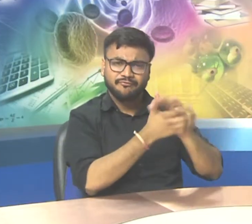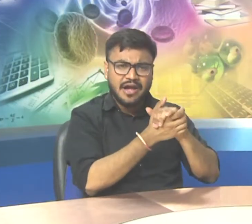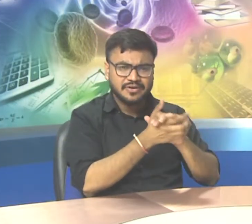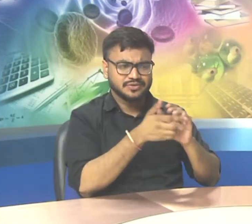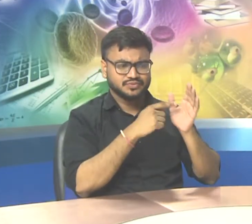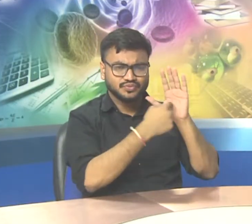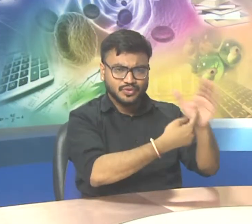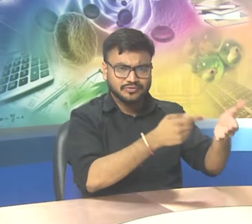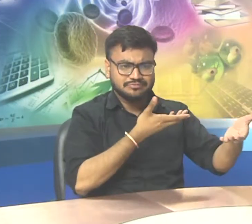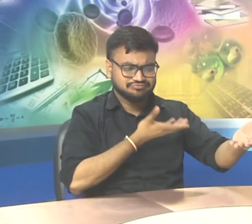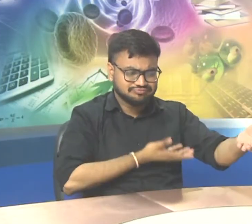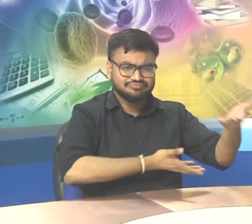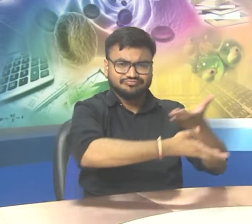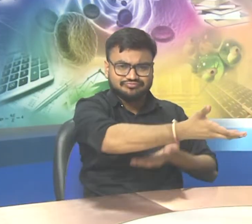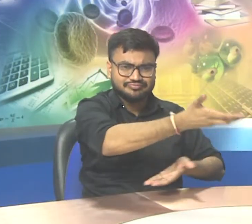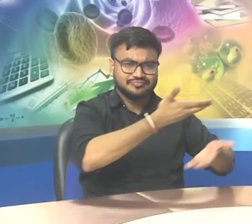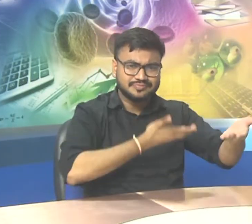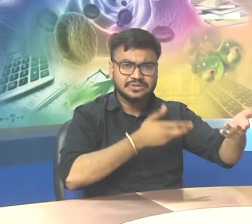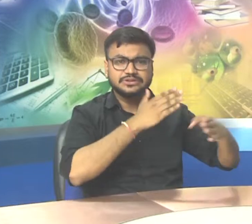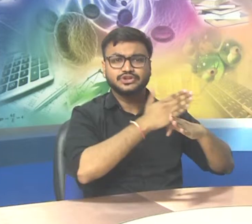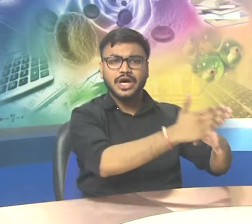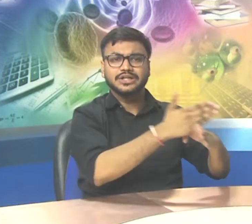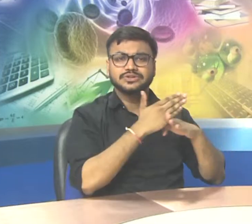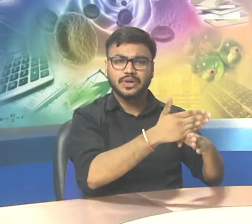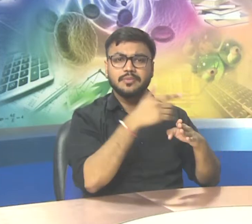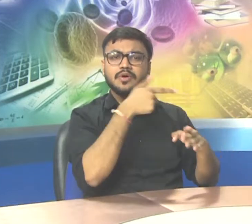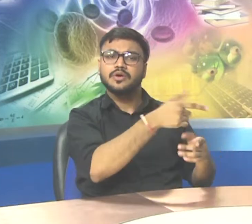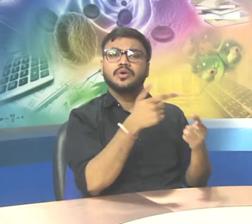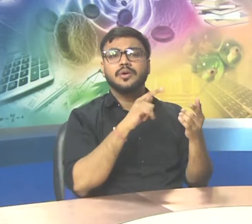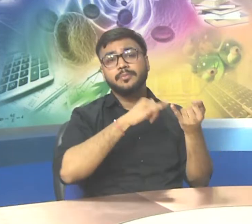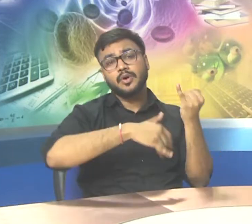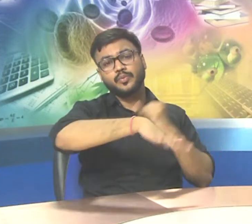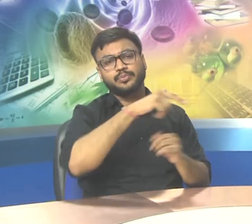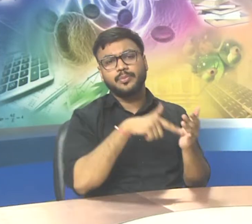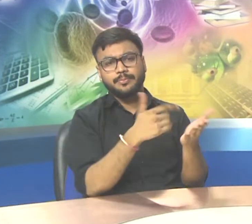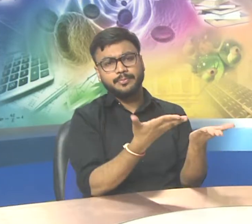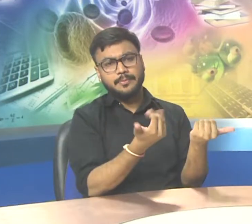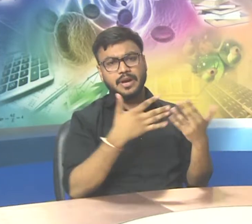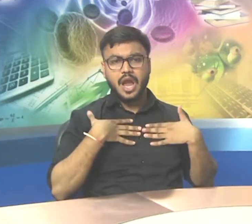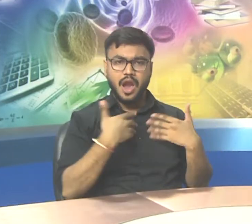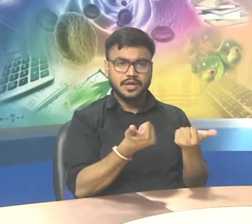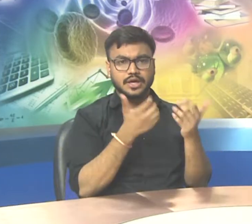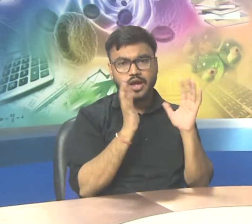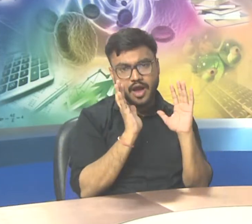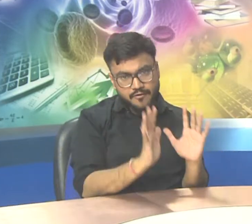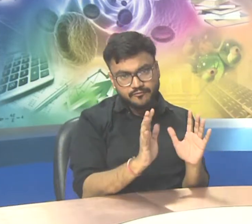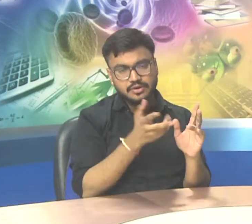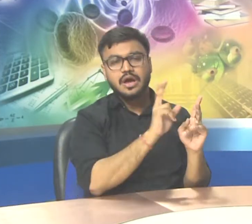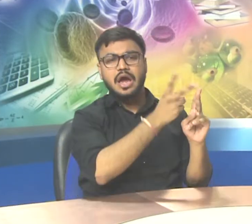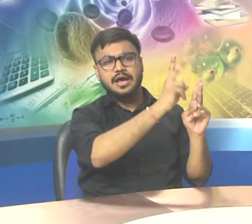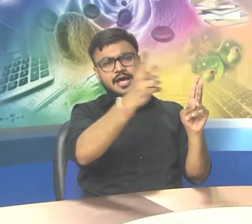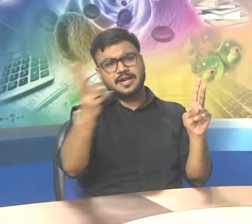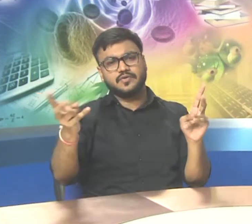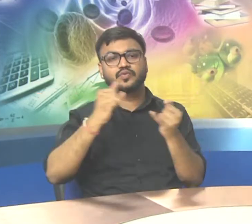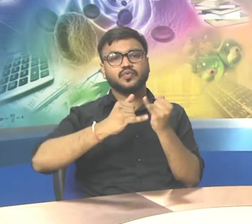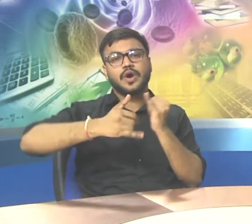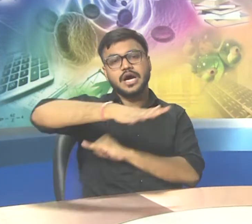and food and eating have social importance, like sharing food with others